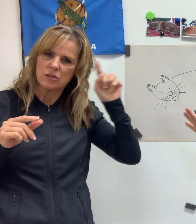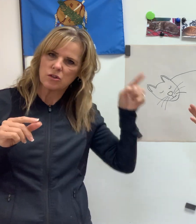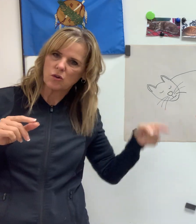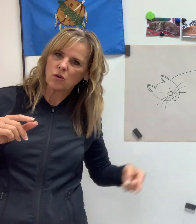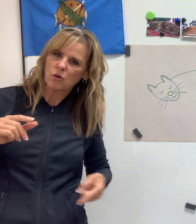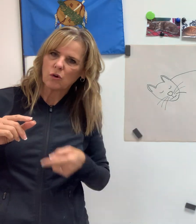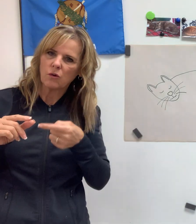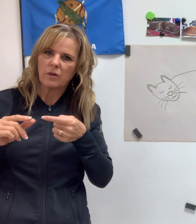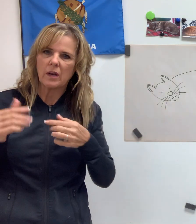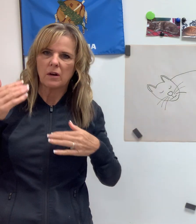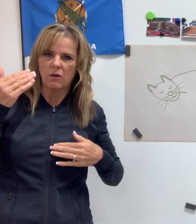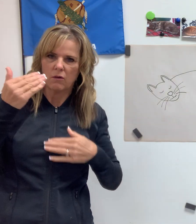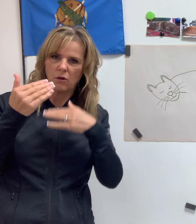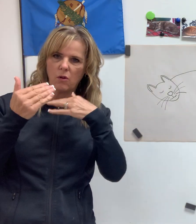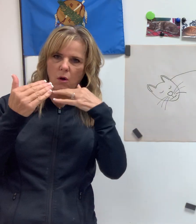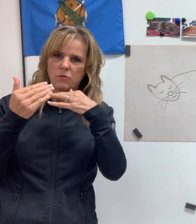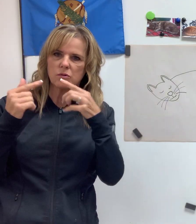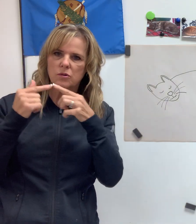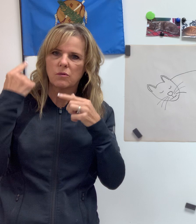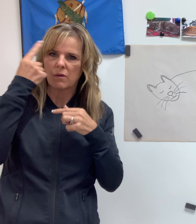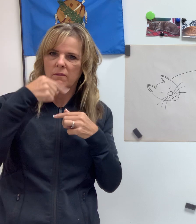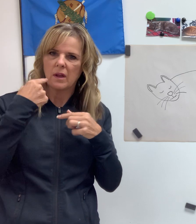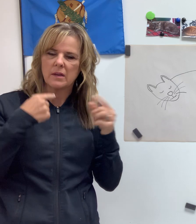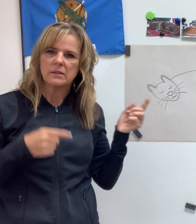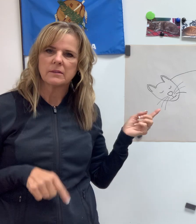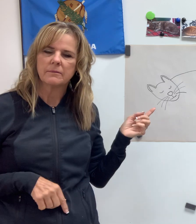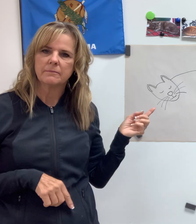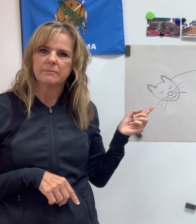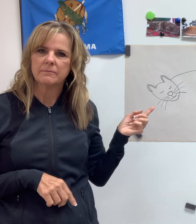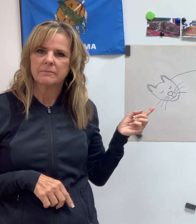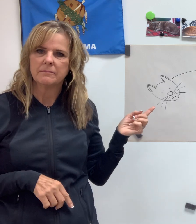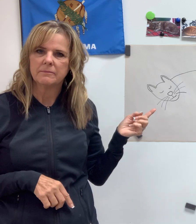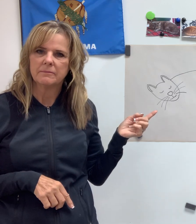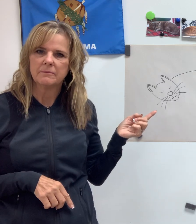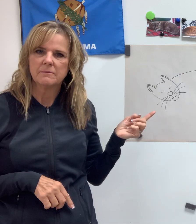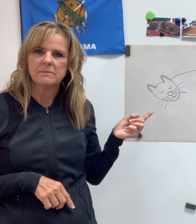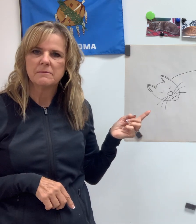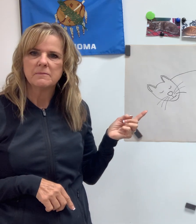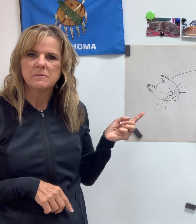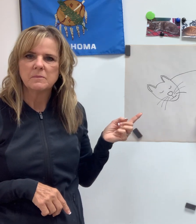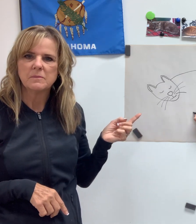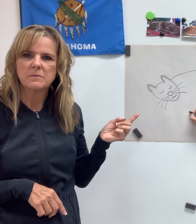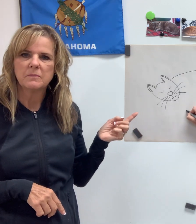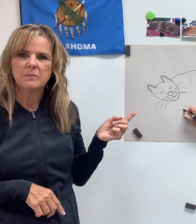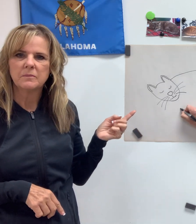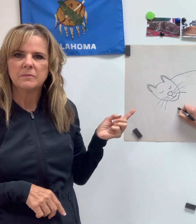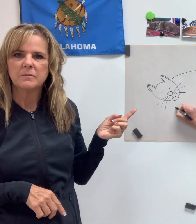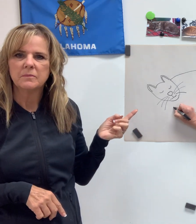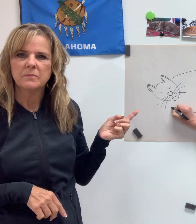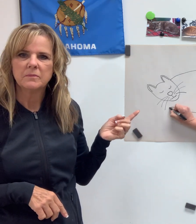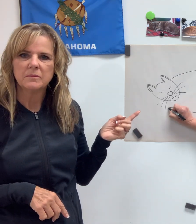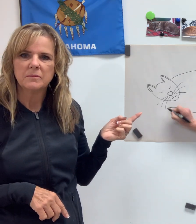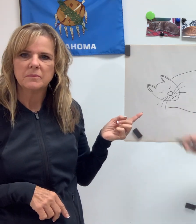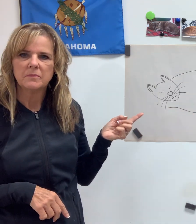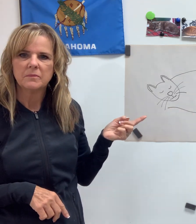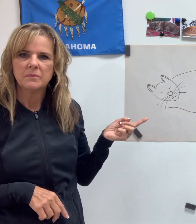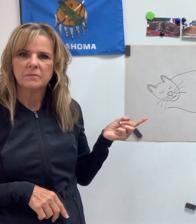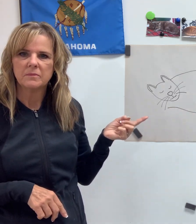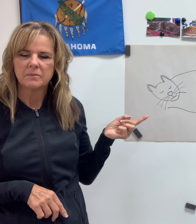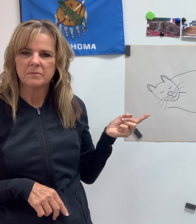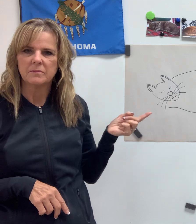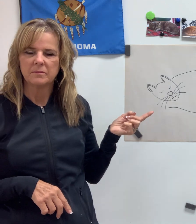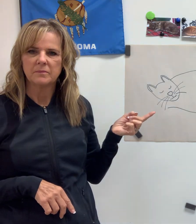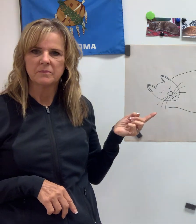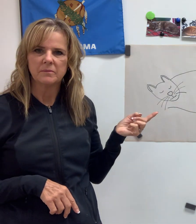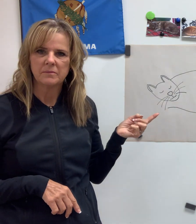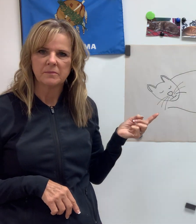it towards the face. So watch, I'm gonna bring it down, and it's just gonna curve, and it's gonna